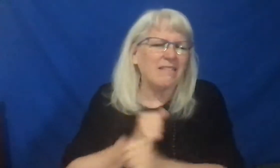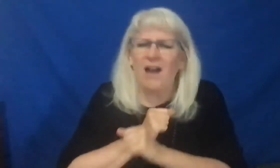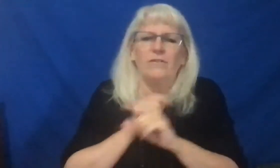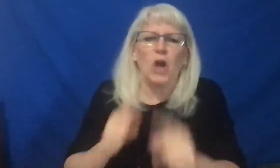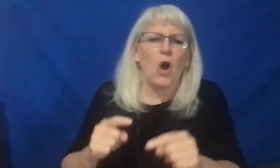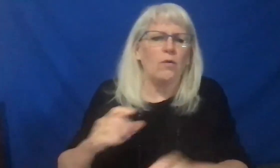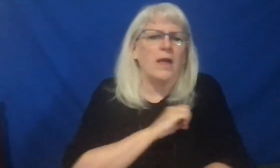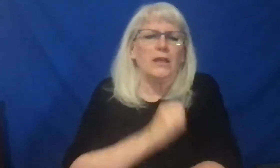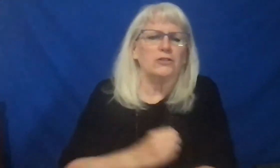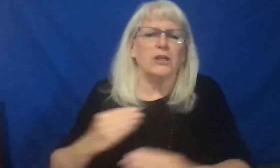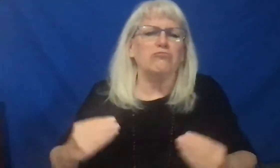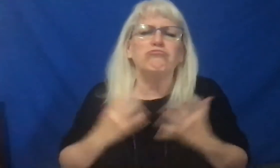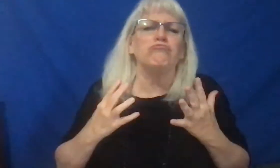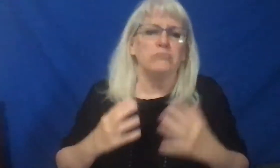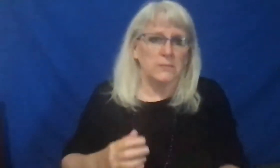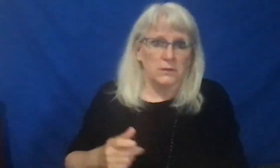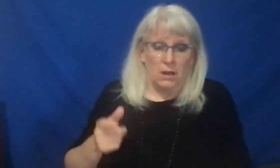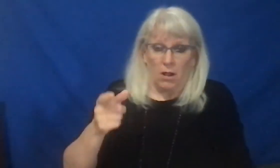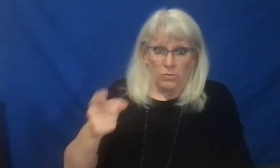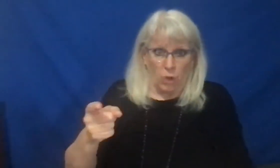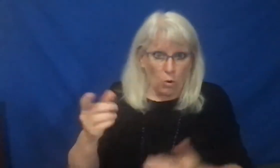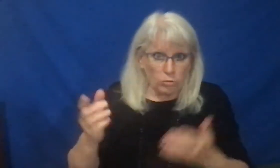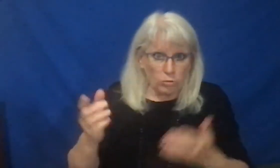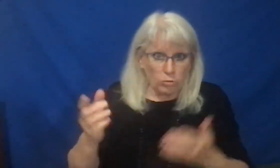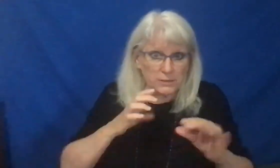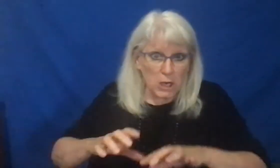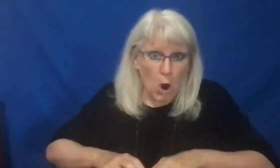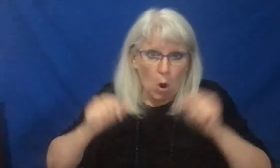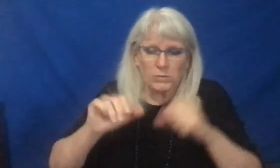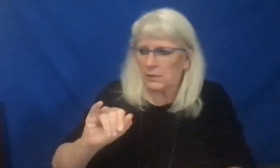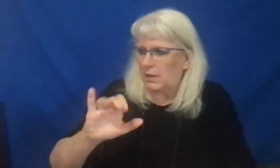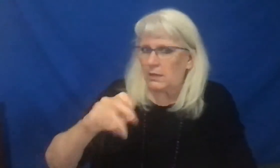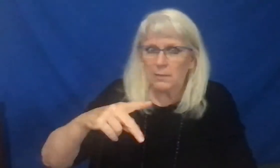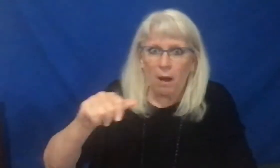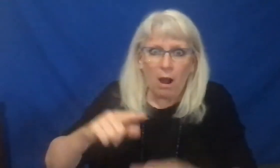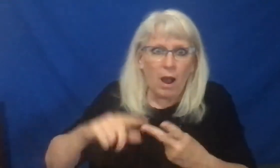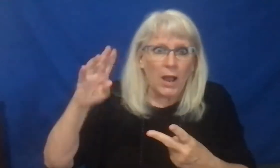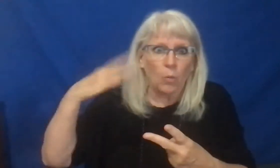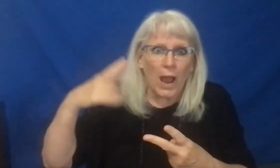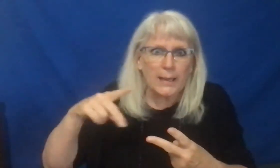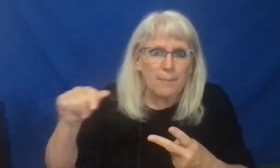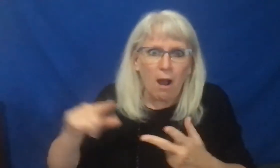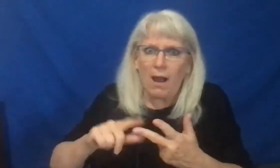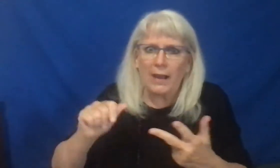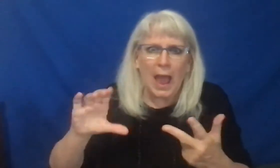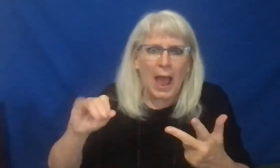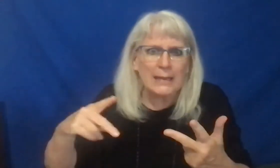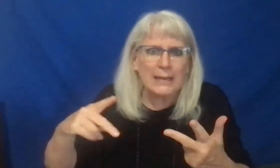be appreciative of all of those service committees that put on Icky Paws and Wacky Paws and Acky Paws and all of the paws,